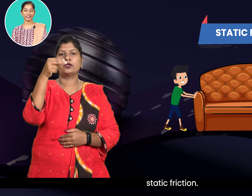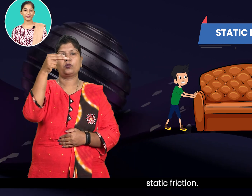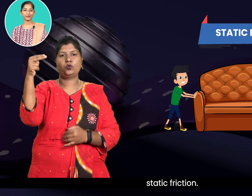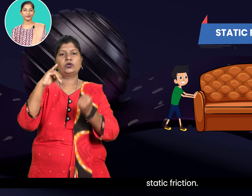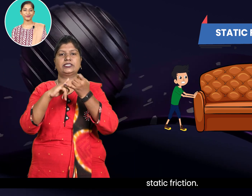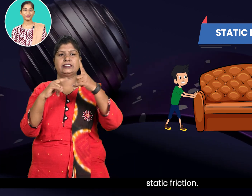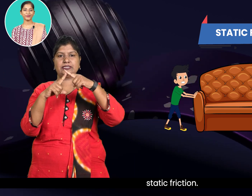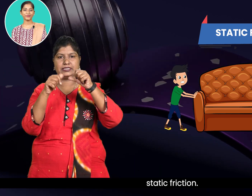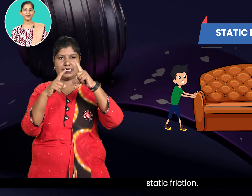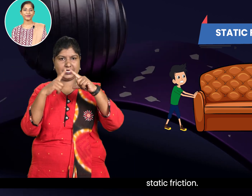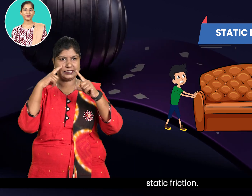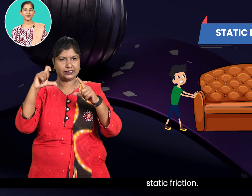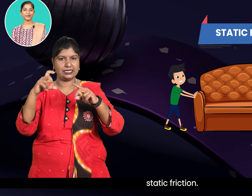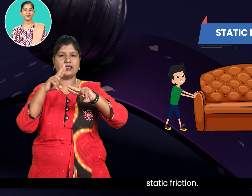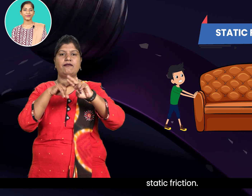friction.